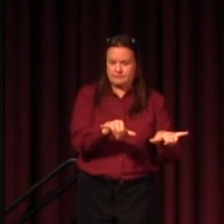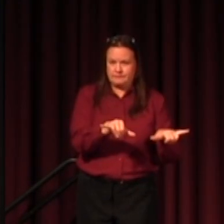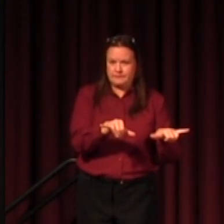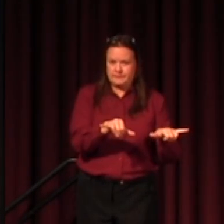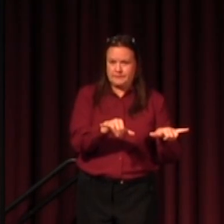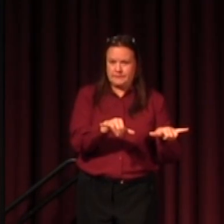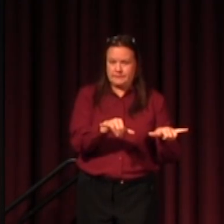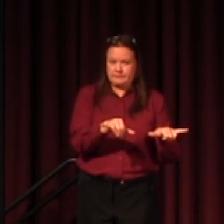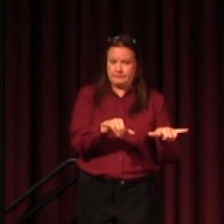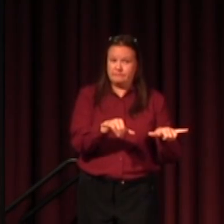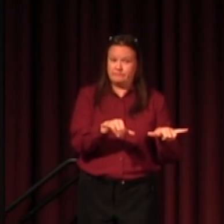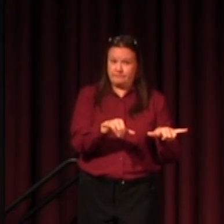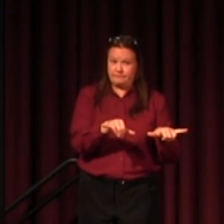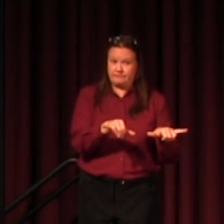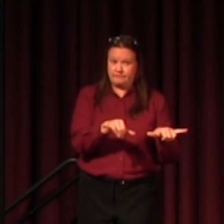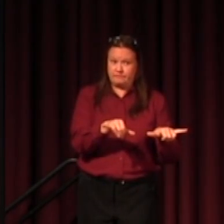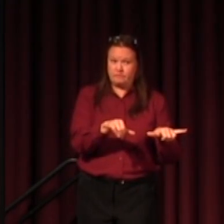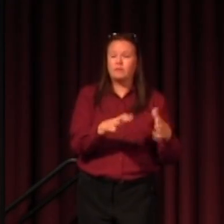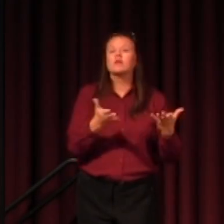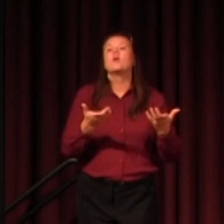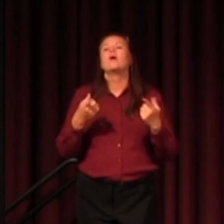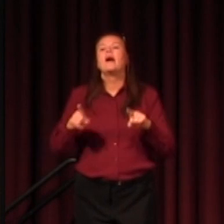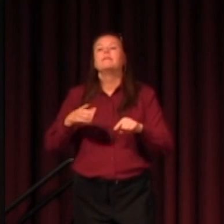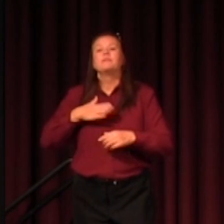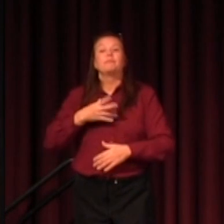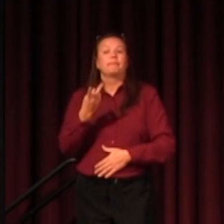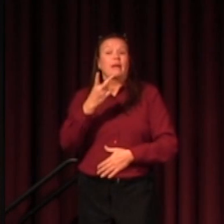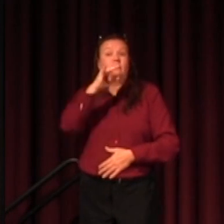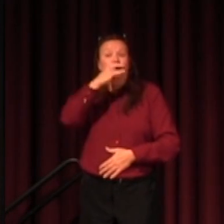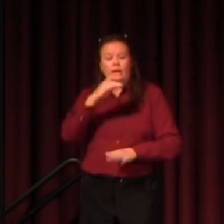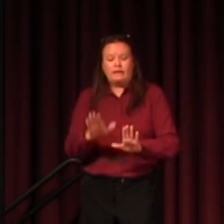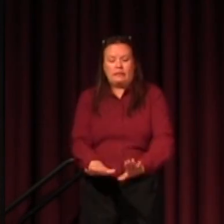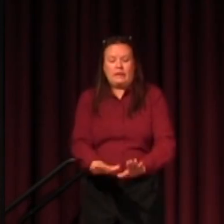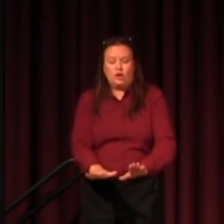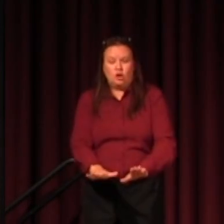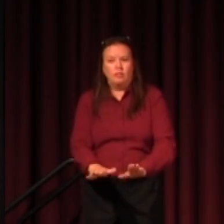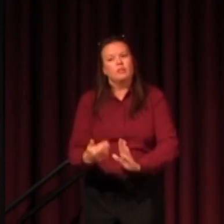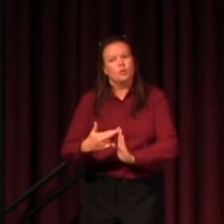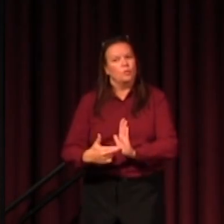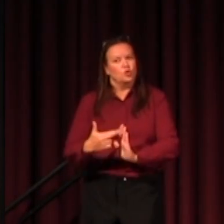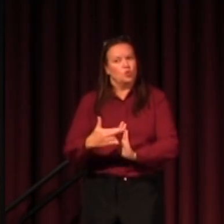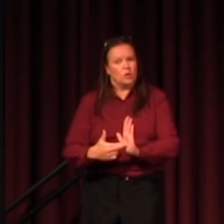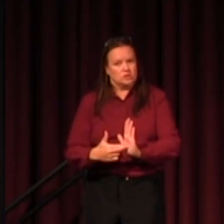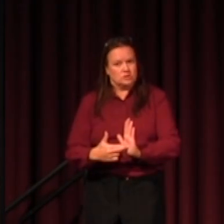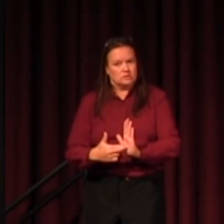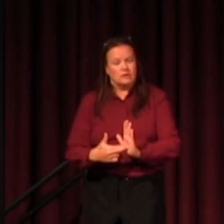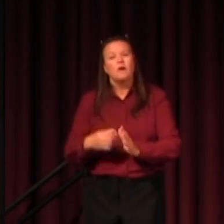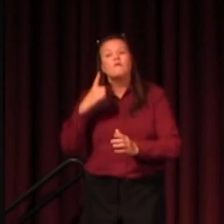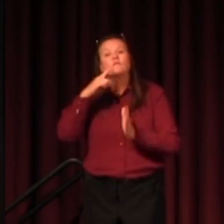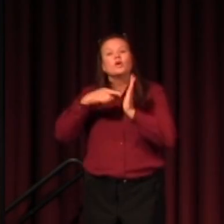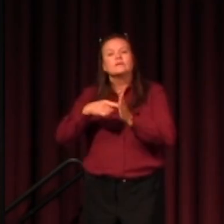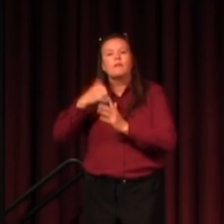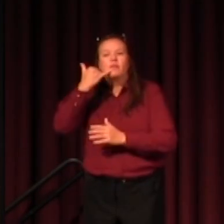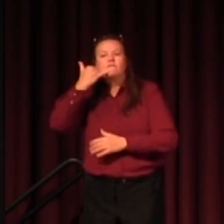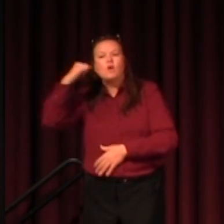So, when they were little, we had very explicit rules for things like answering the telephone.